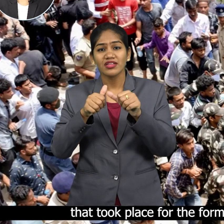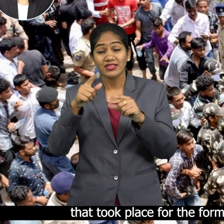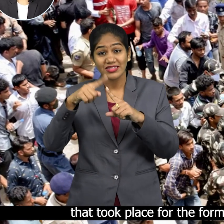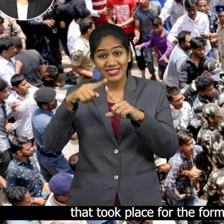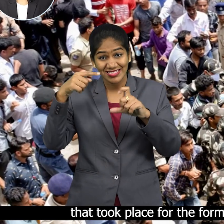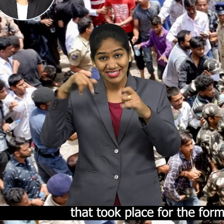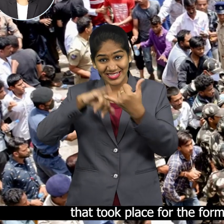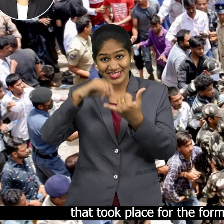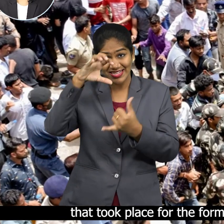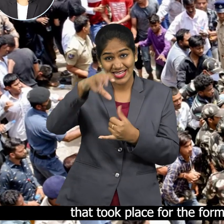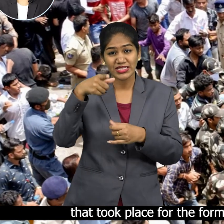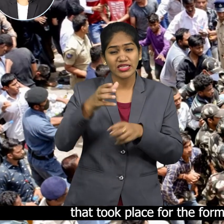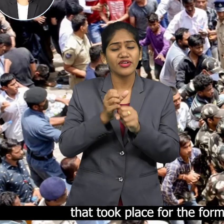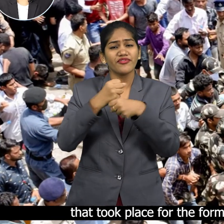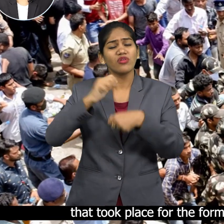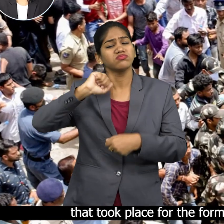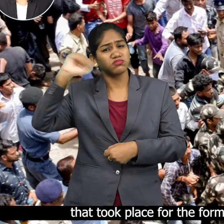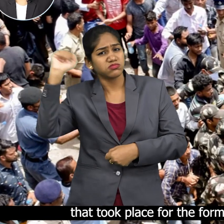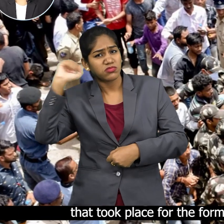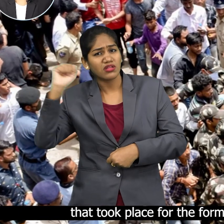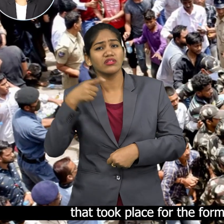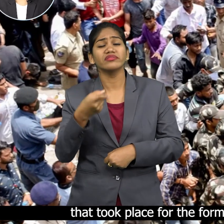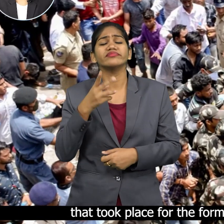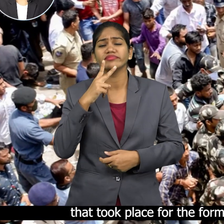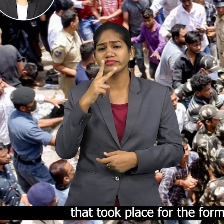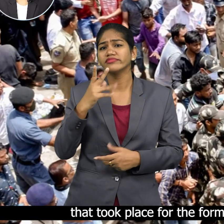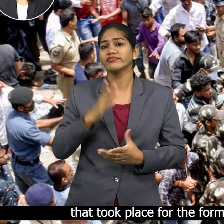of Telangana.